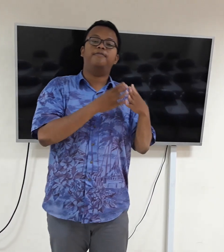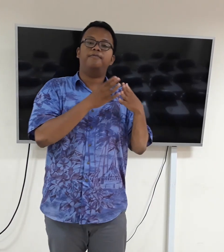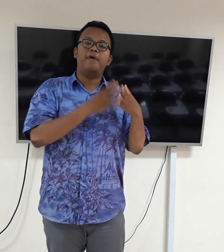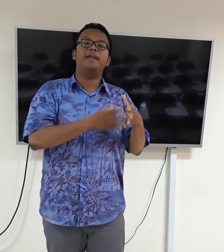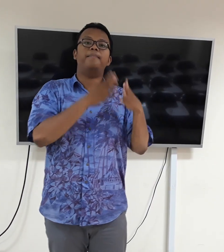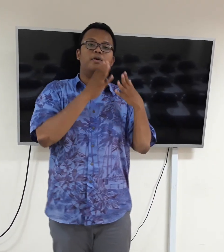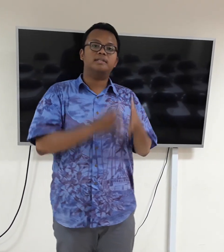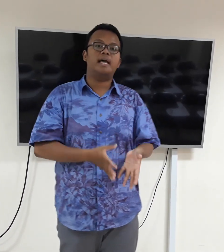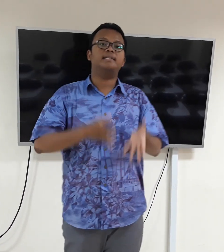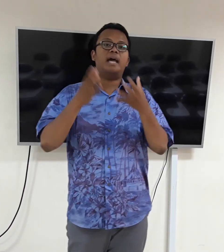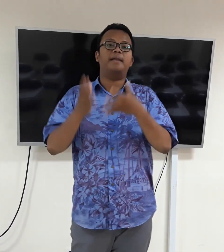one pre-test